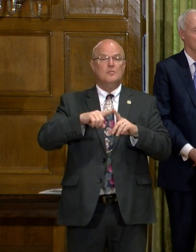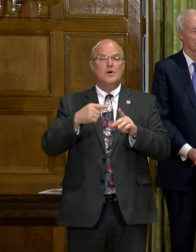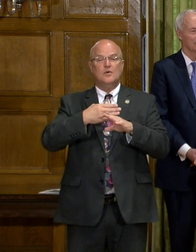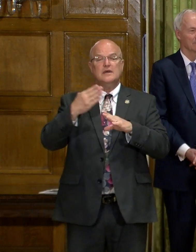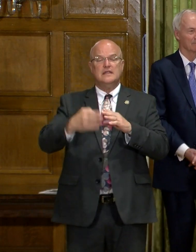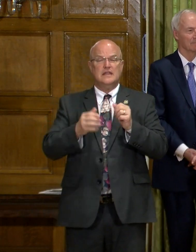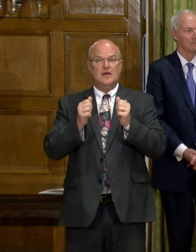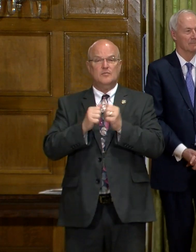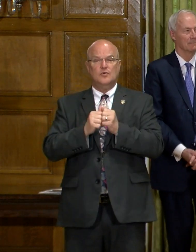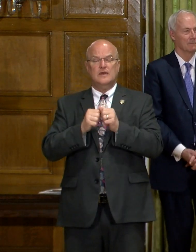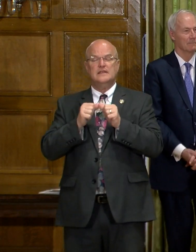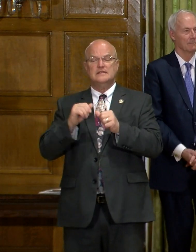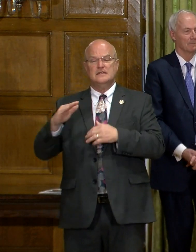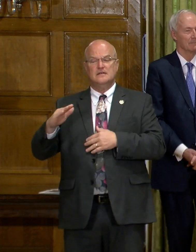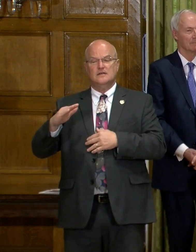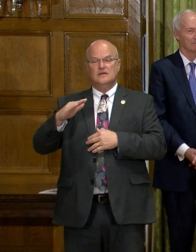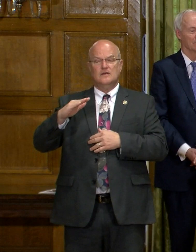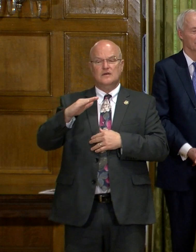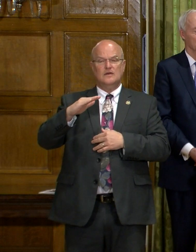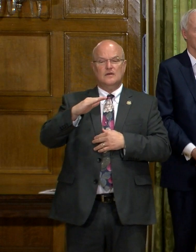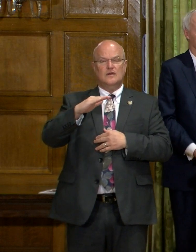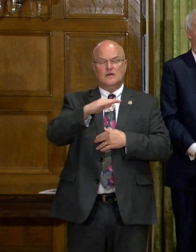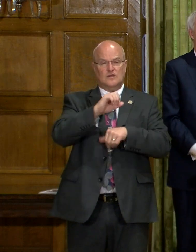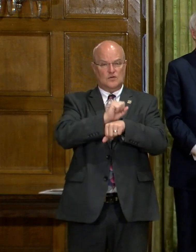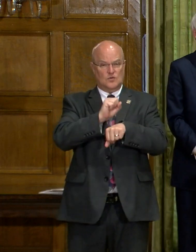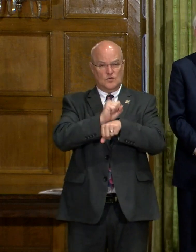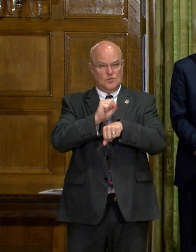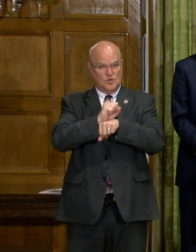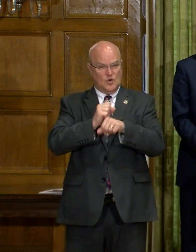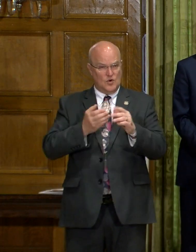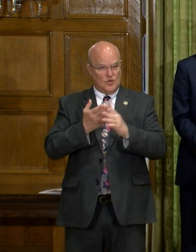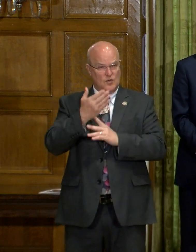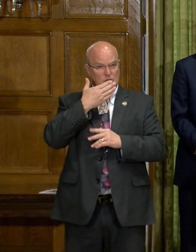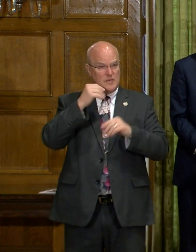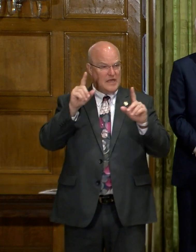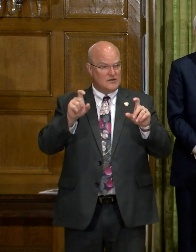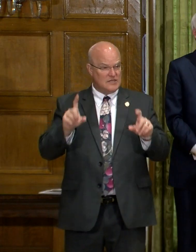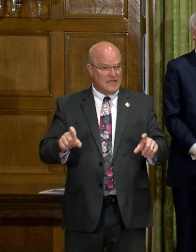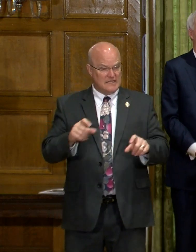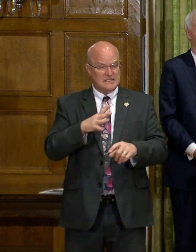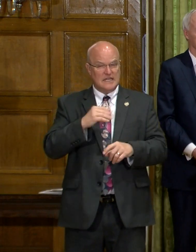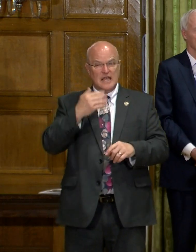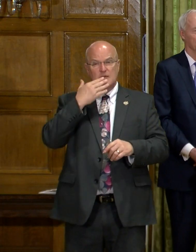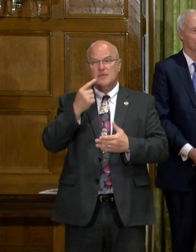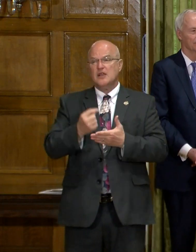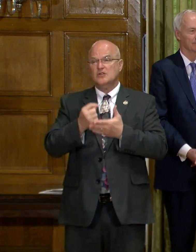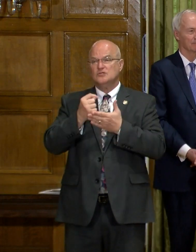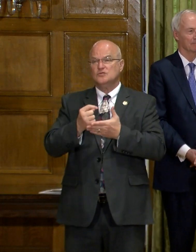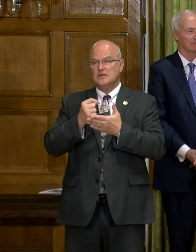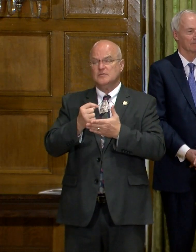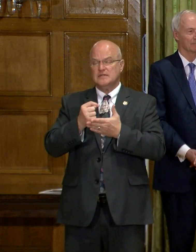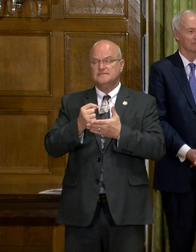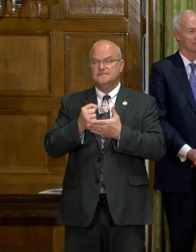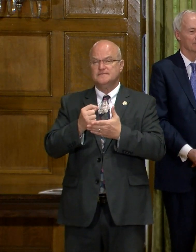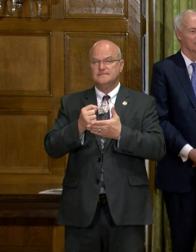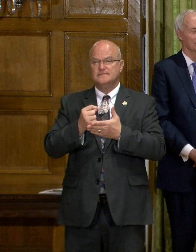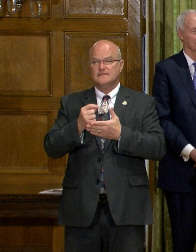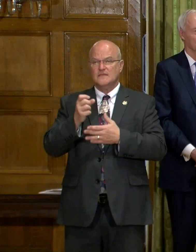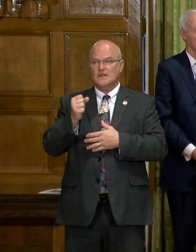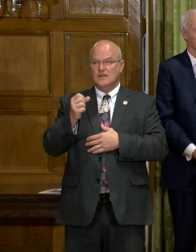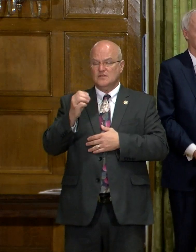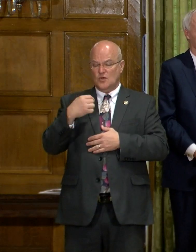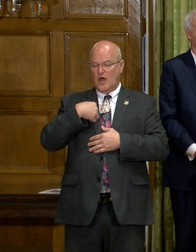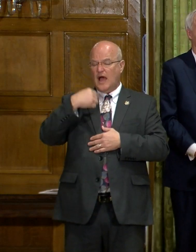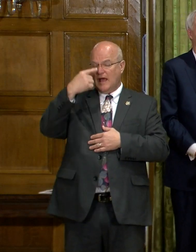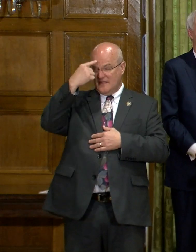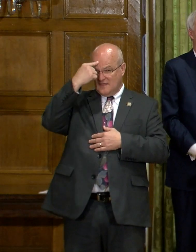end up with a steady state that we continue to work on through better testing and better treatment modalities. So